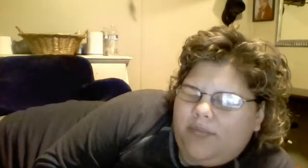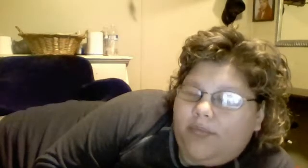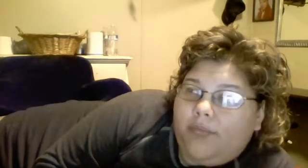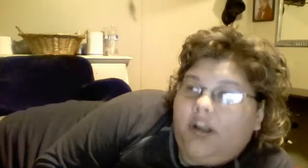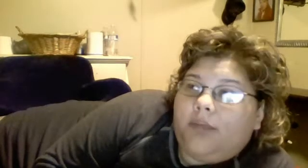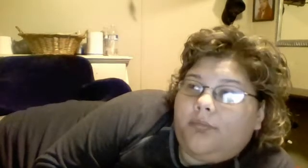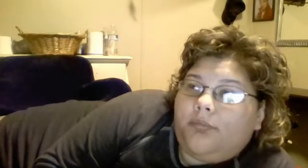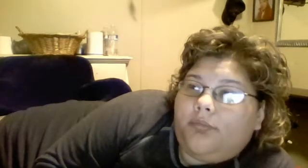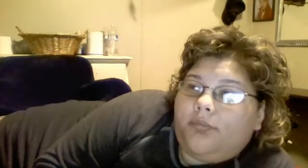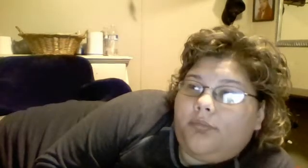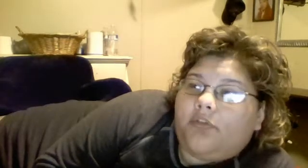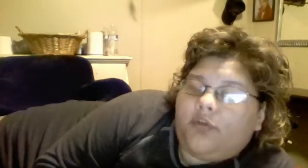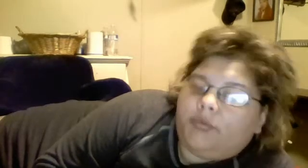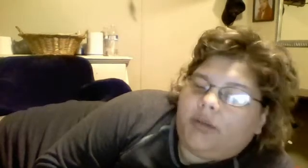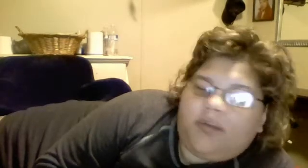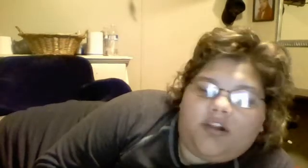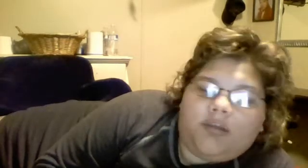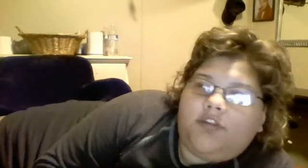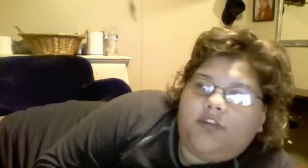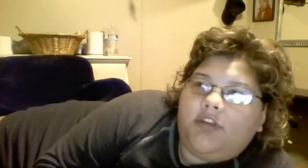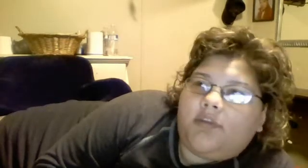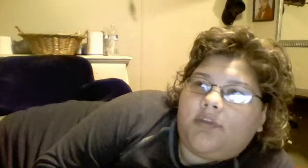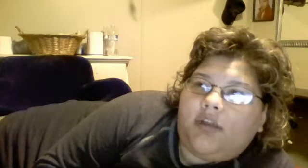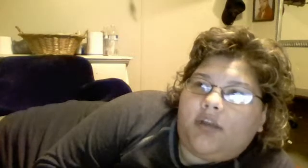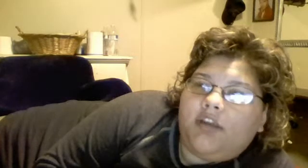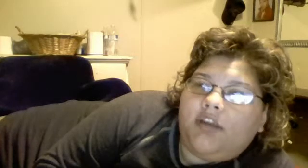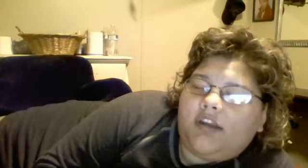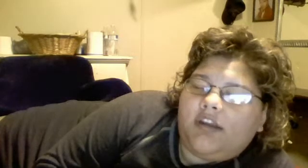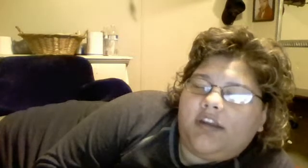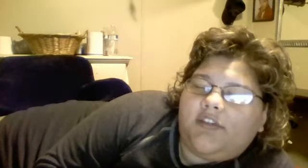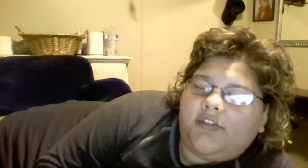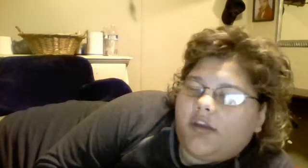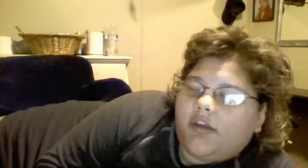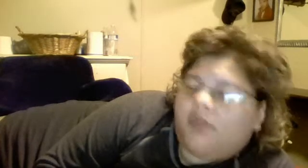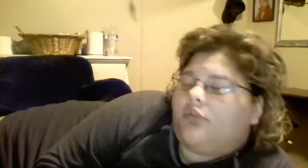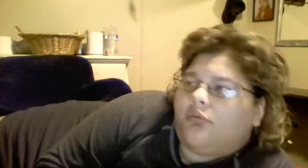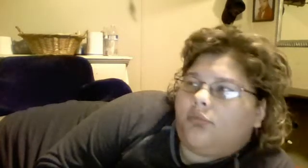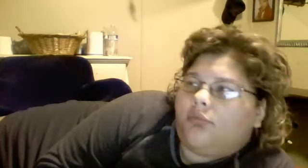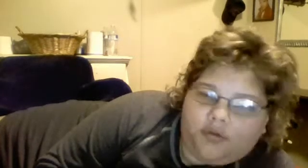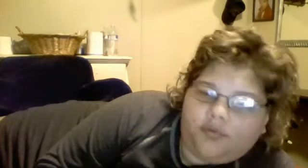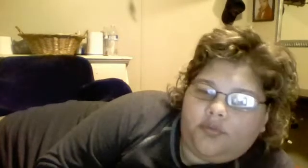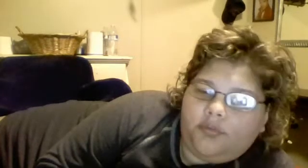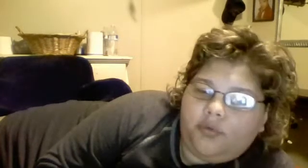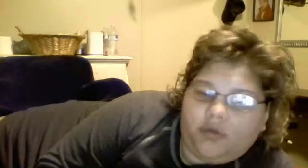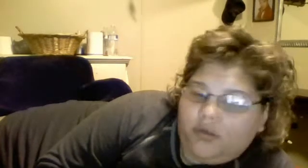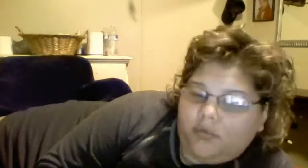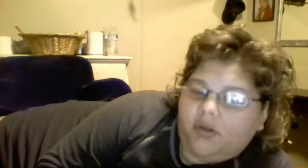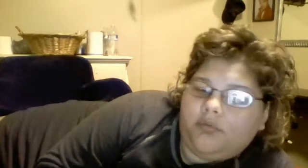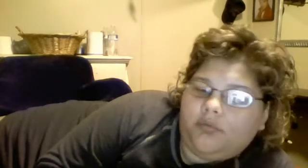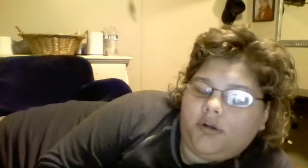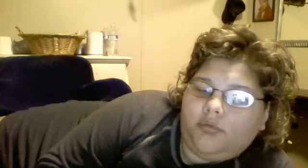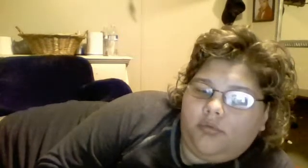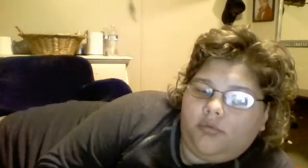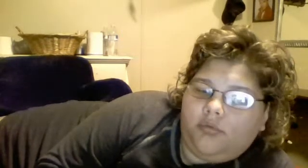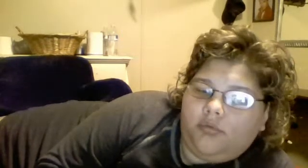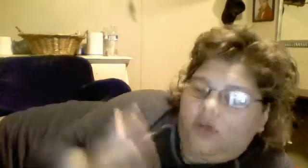look at Kristen Stewart playing Bella. I mean, she is a blank slate skin for readers to put on and, you know,